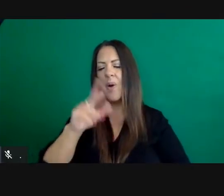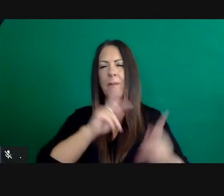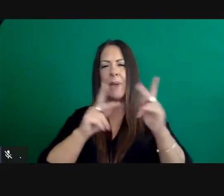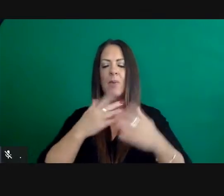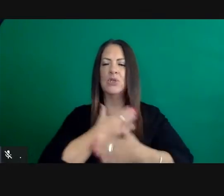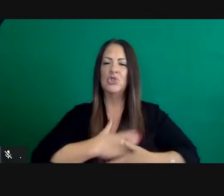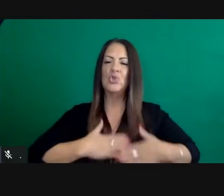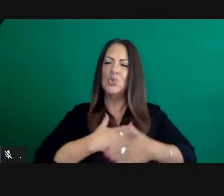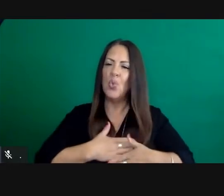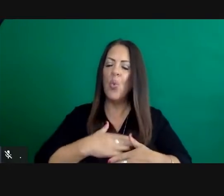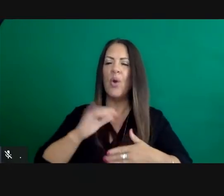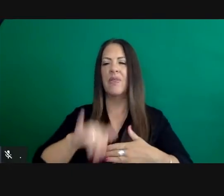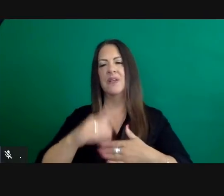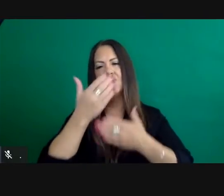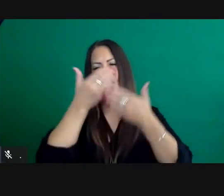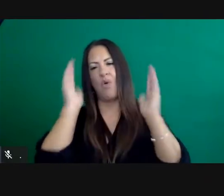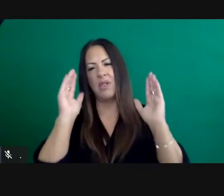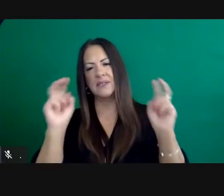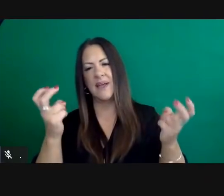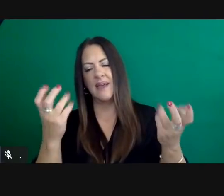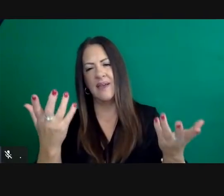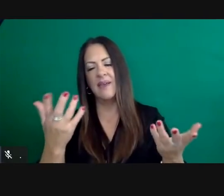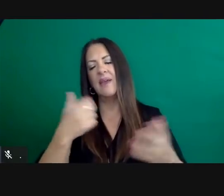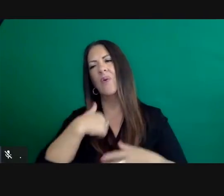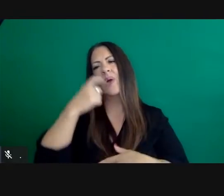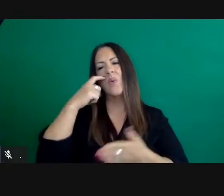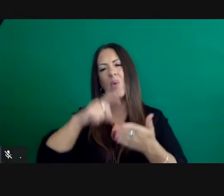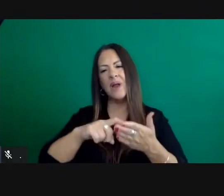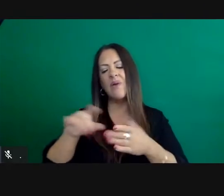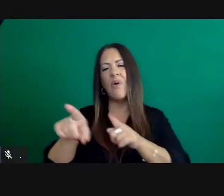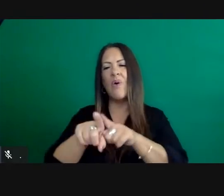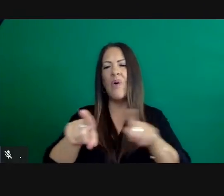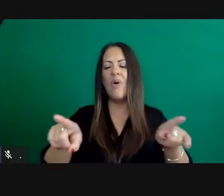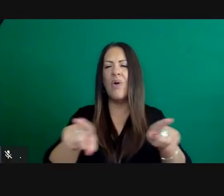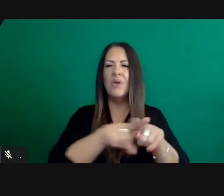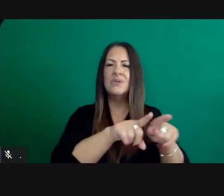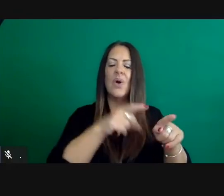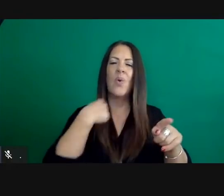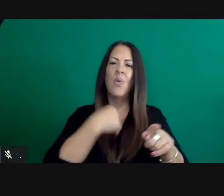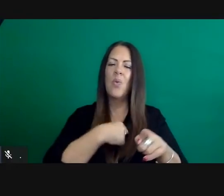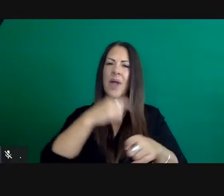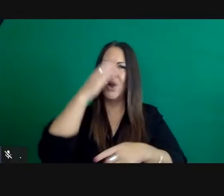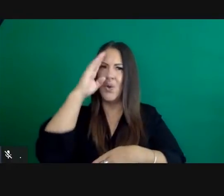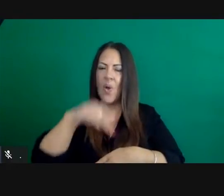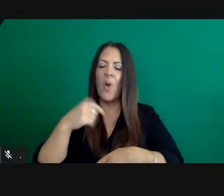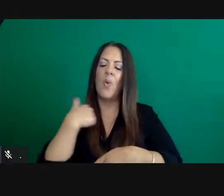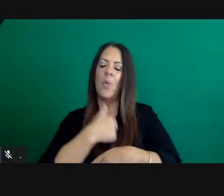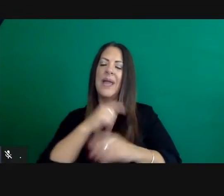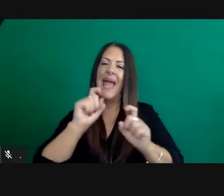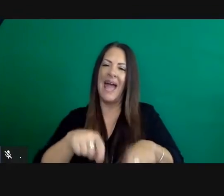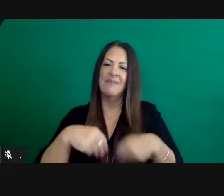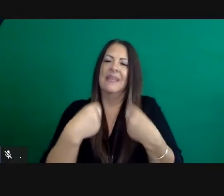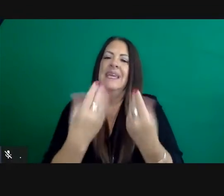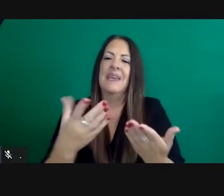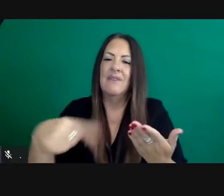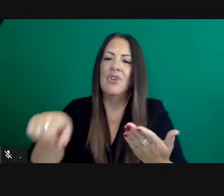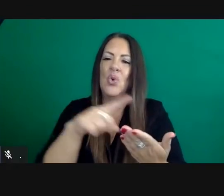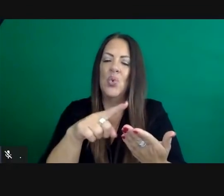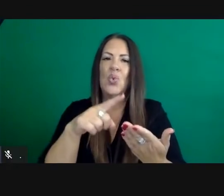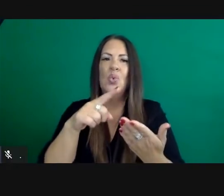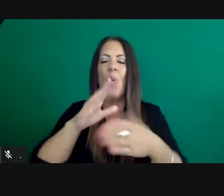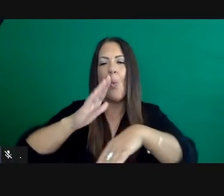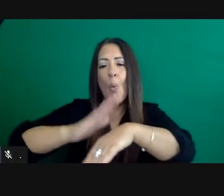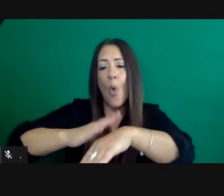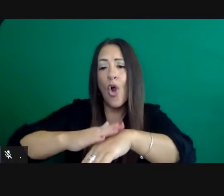or contentious, but we also recognize the need to provide a clear understanding about the risks and